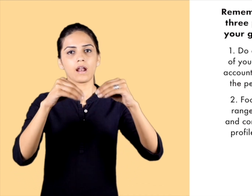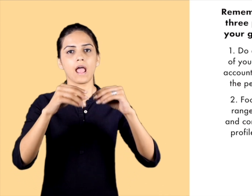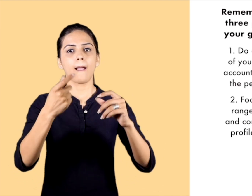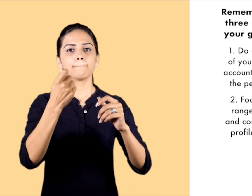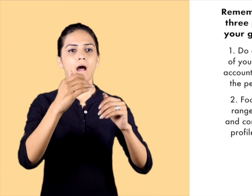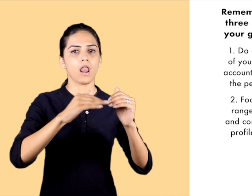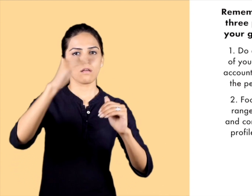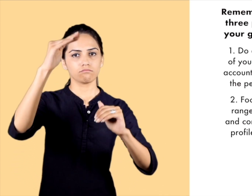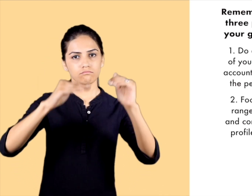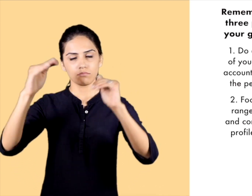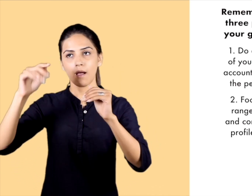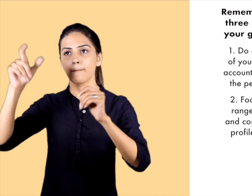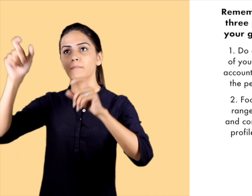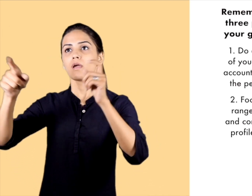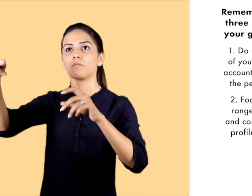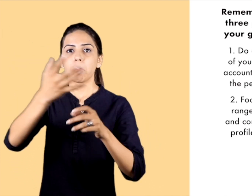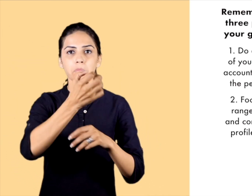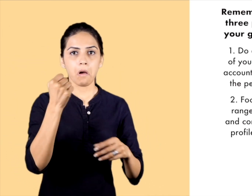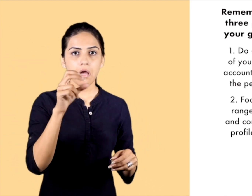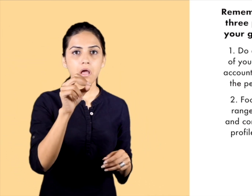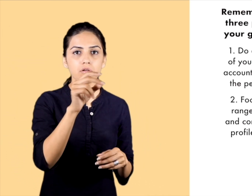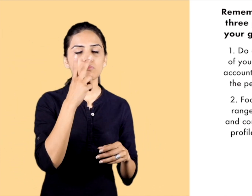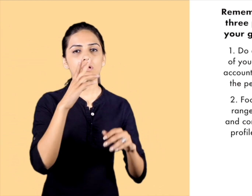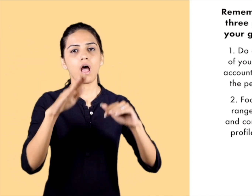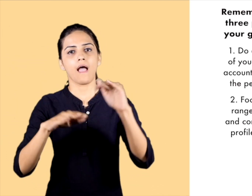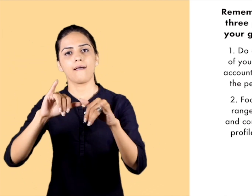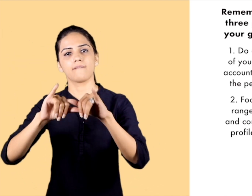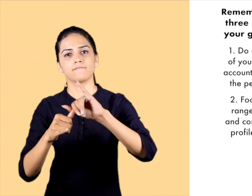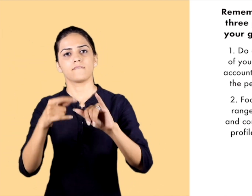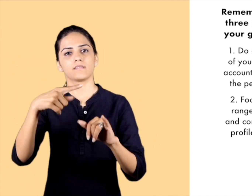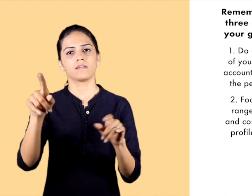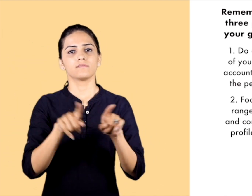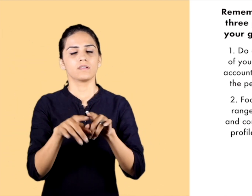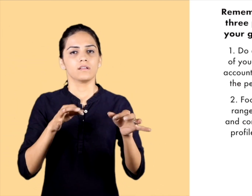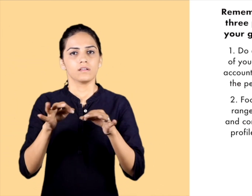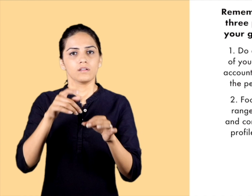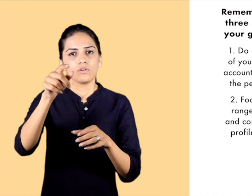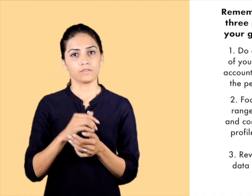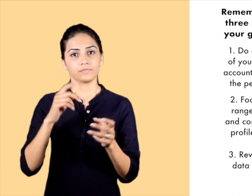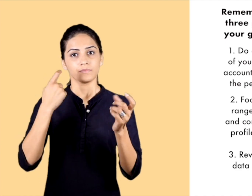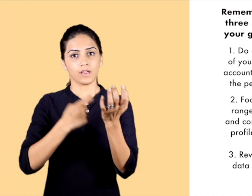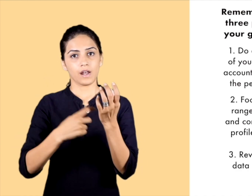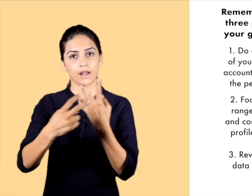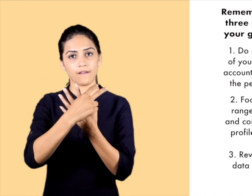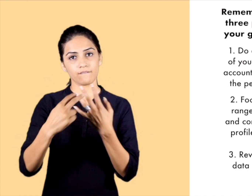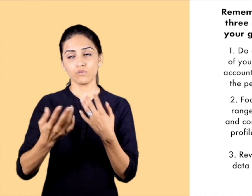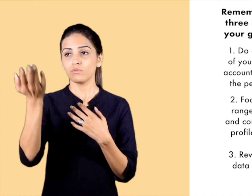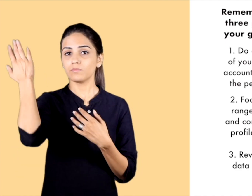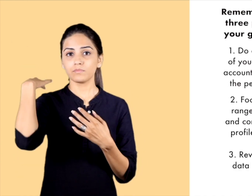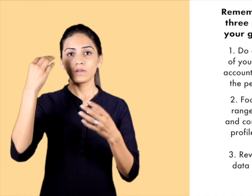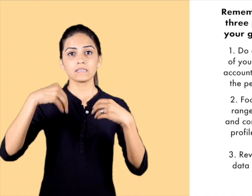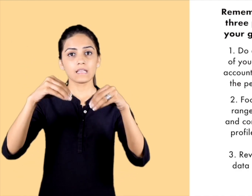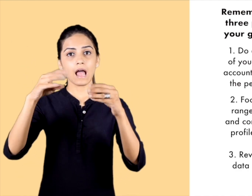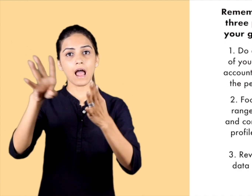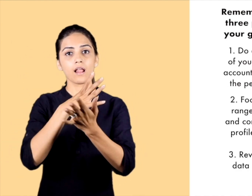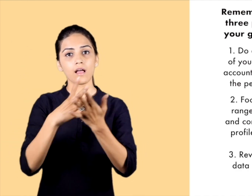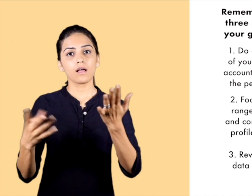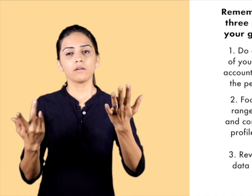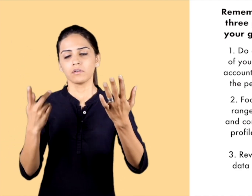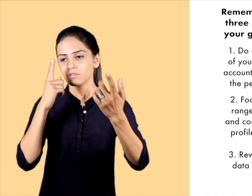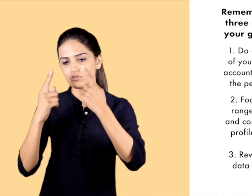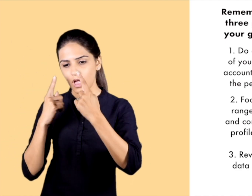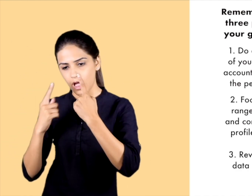and consider the customer profile for each territory. Number 3. Review the past sales data for